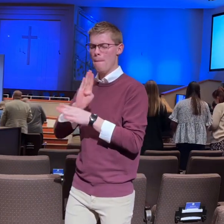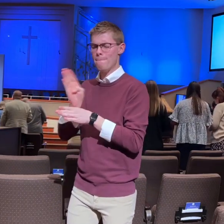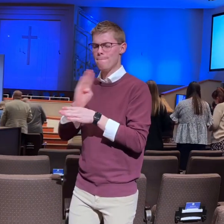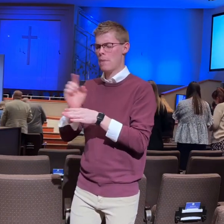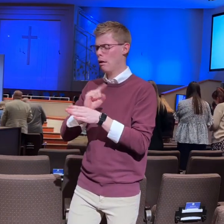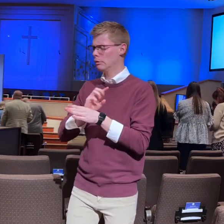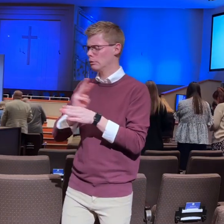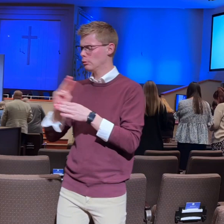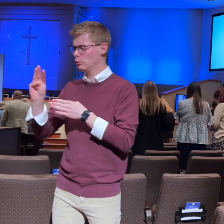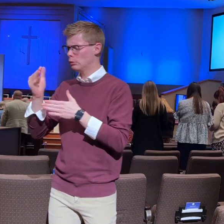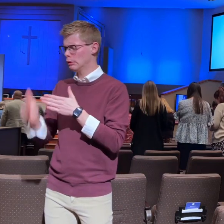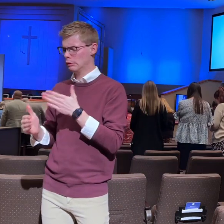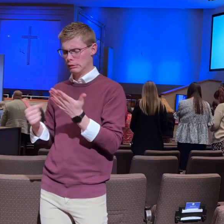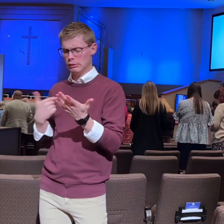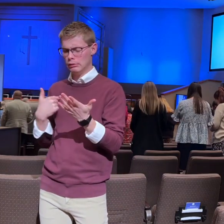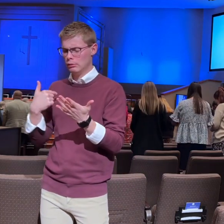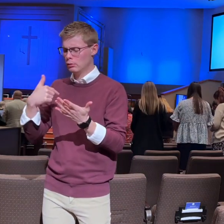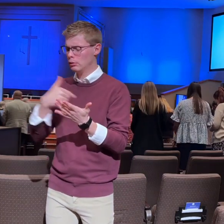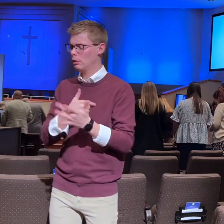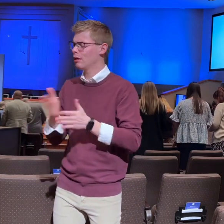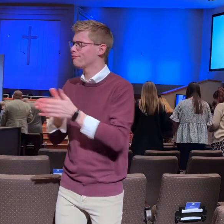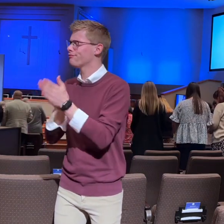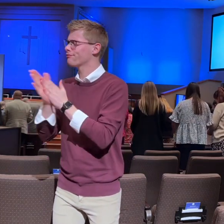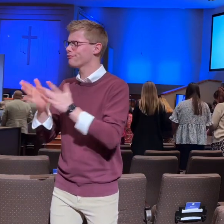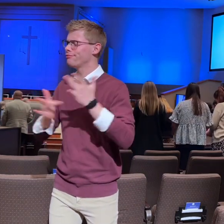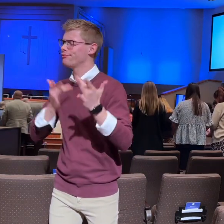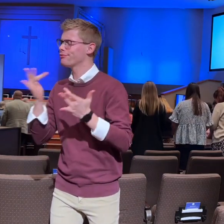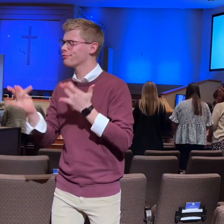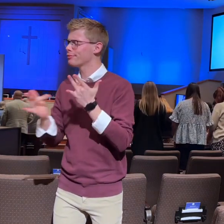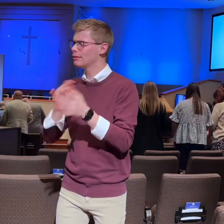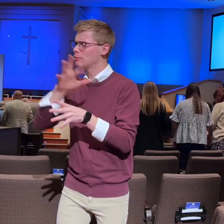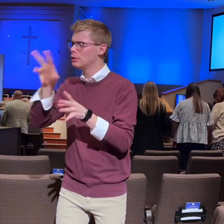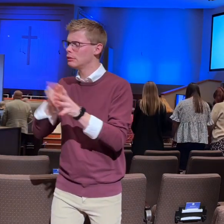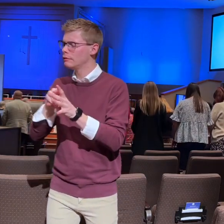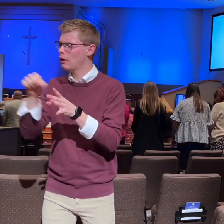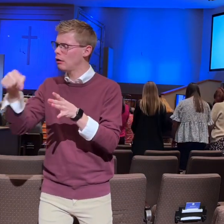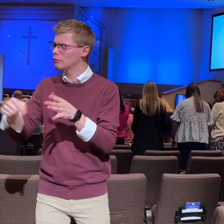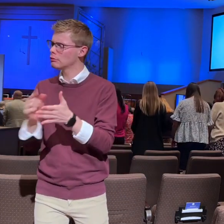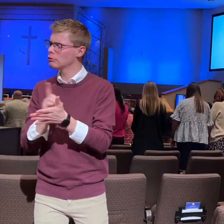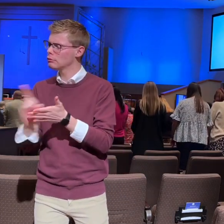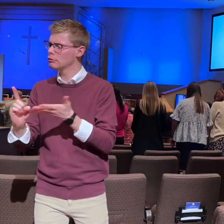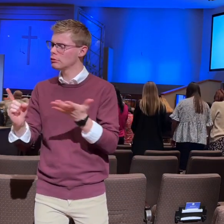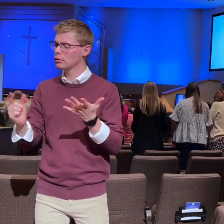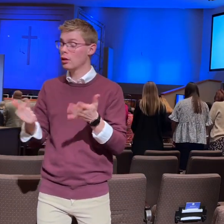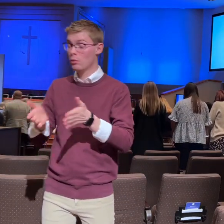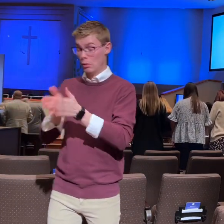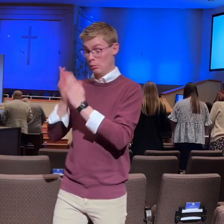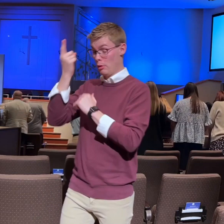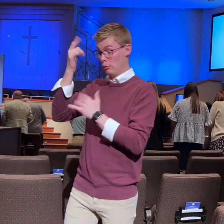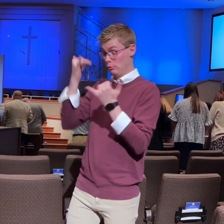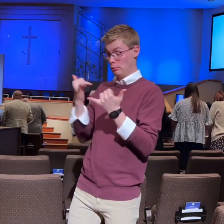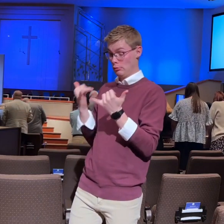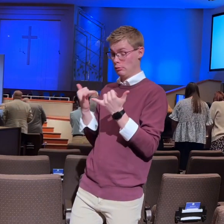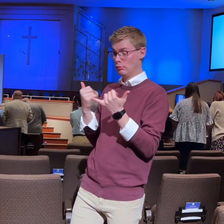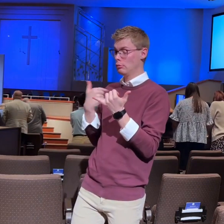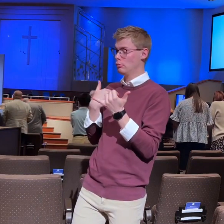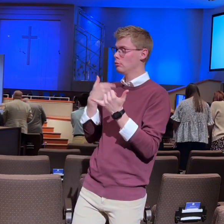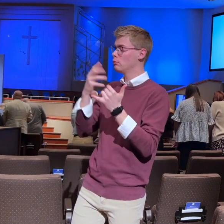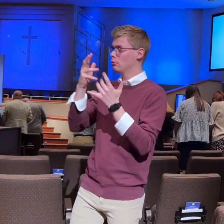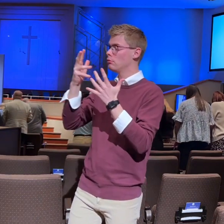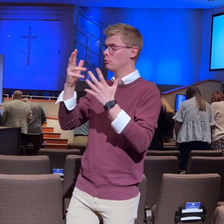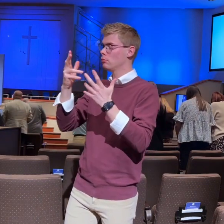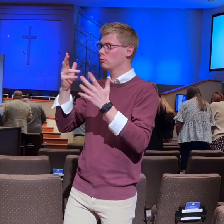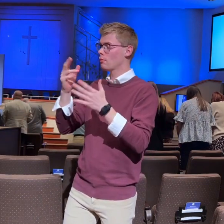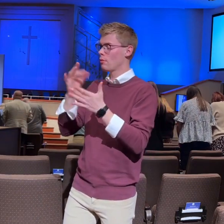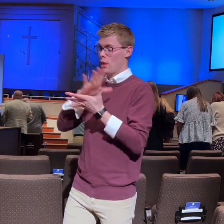of these great events. We do pray that you would bless in the upcoming weekend but we pray right now for illumination from your spirit